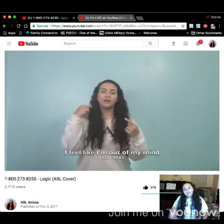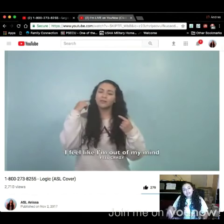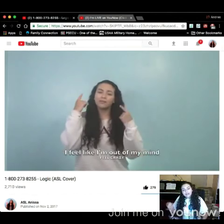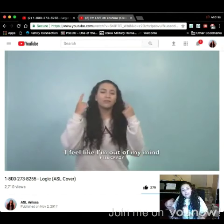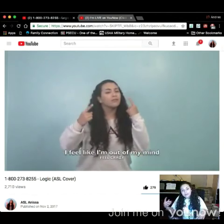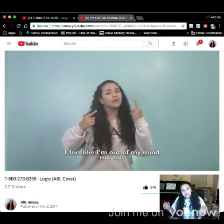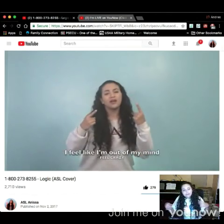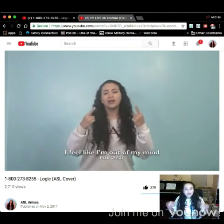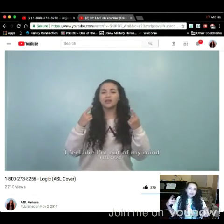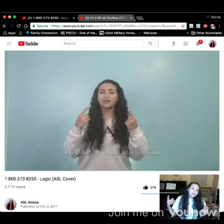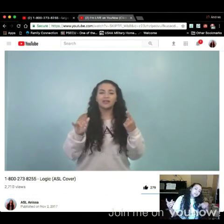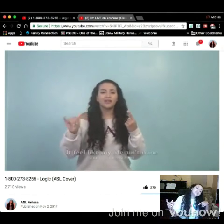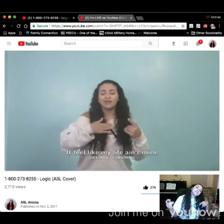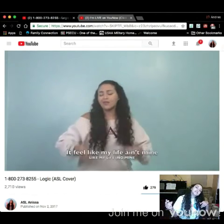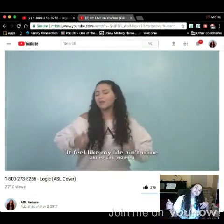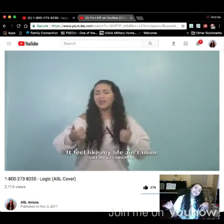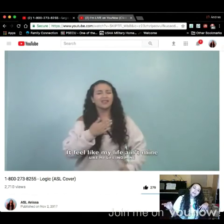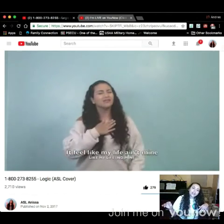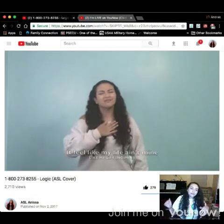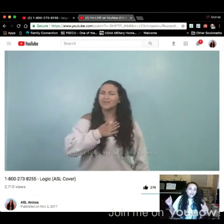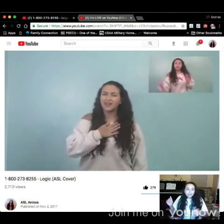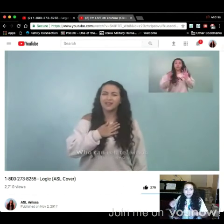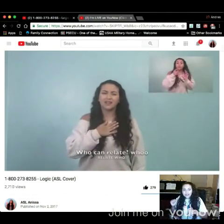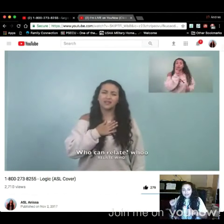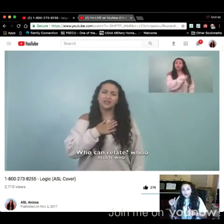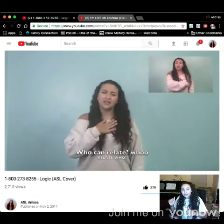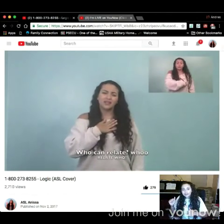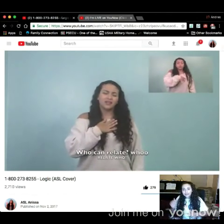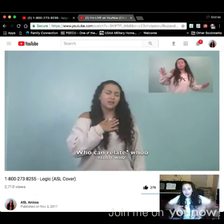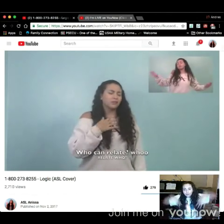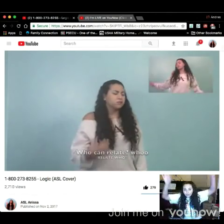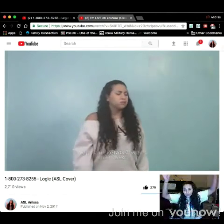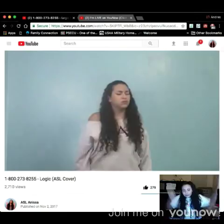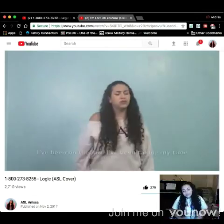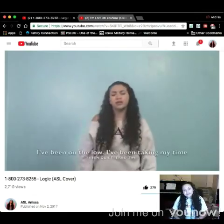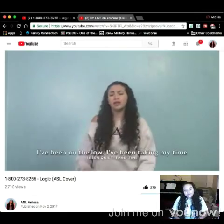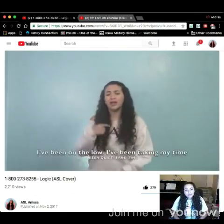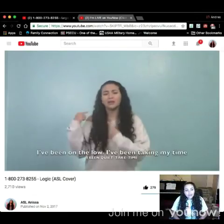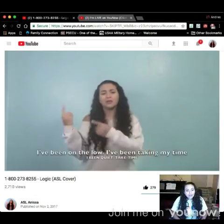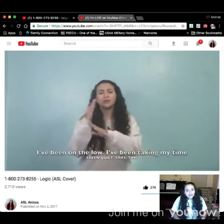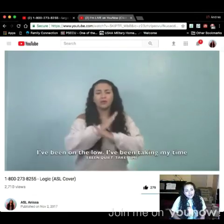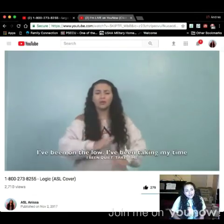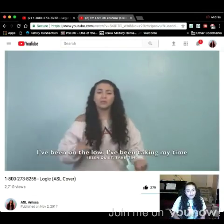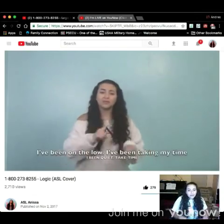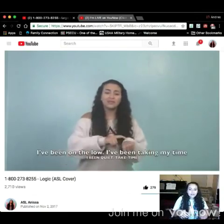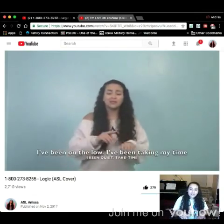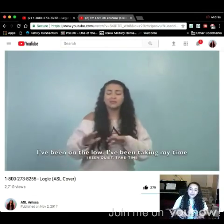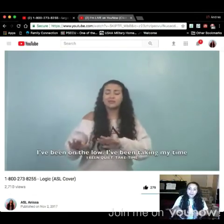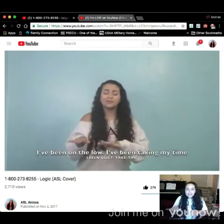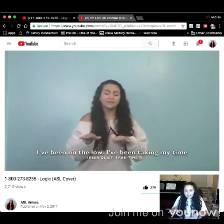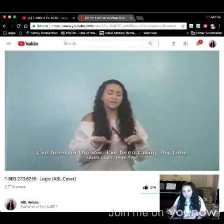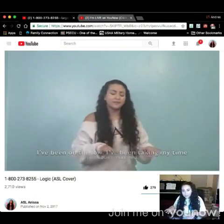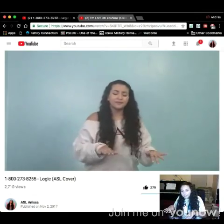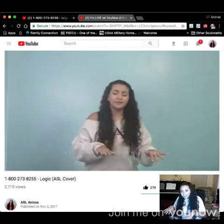I feel like I'm out of my mind. It feel like my life ain't mine. Who can relate? Woo! I've been on the low, I've been taking